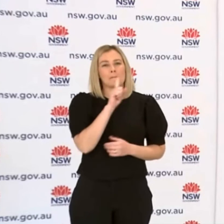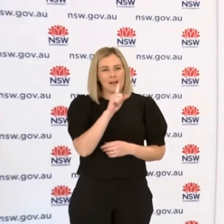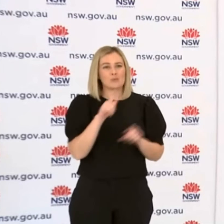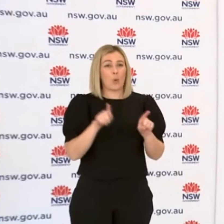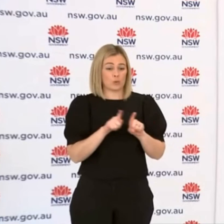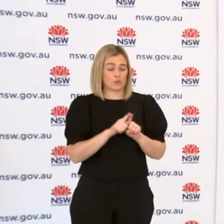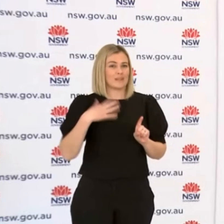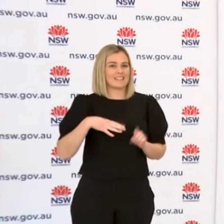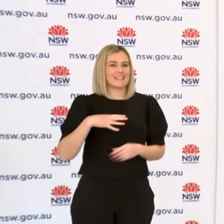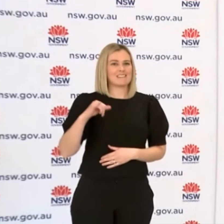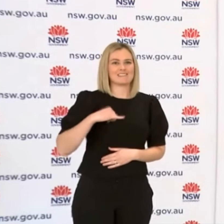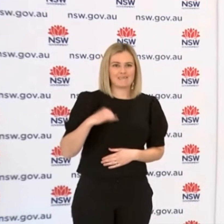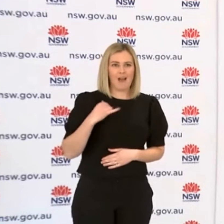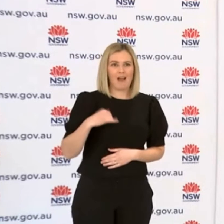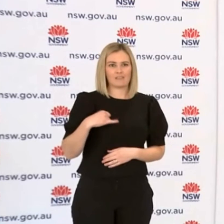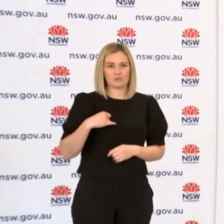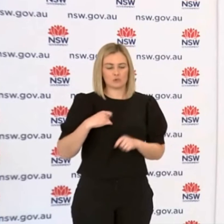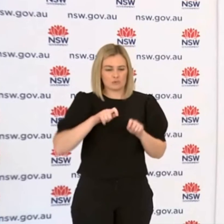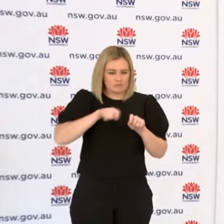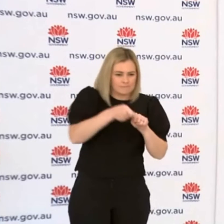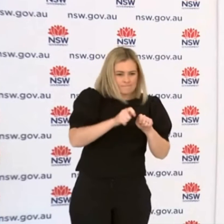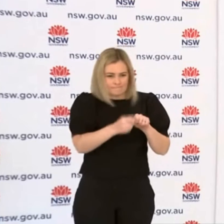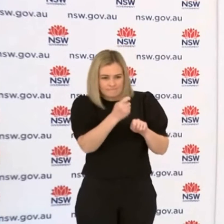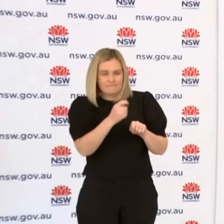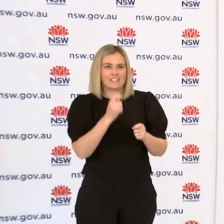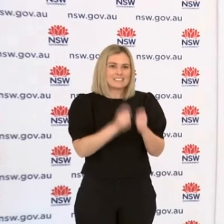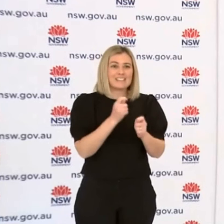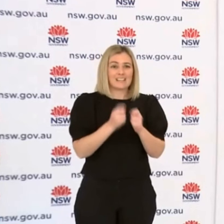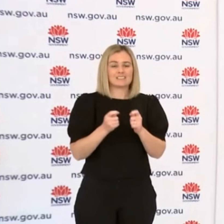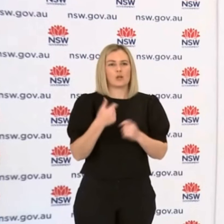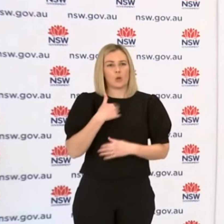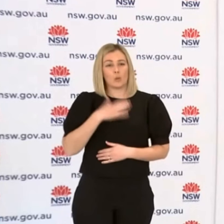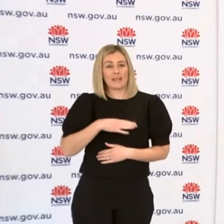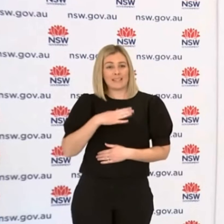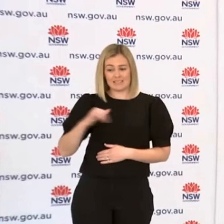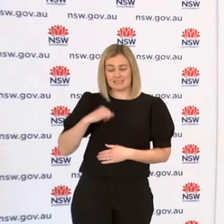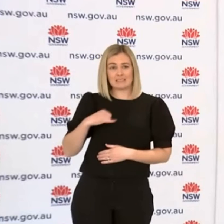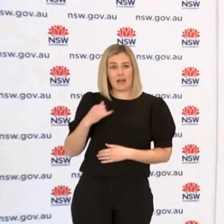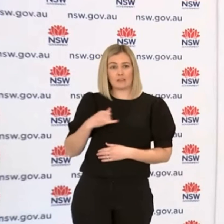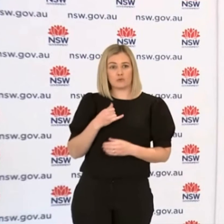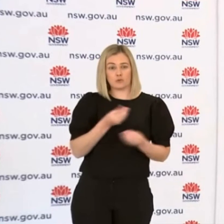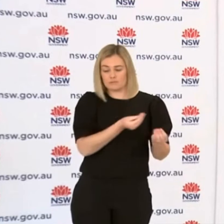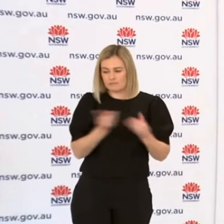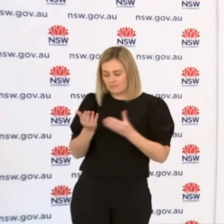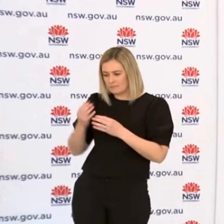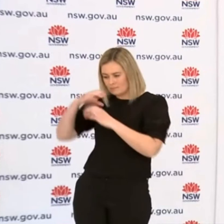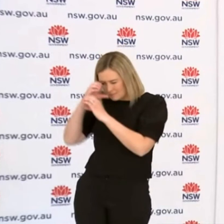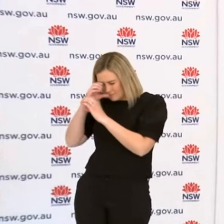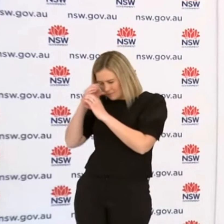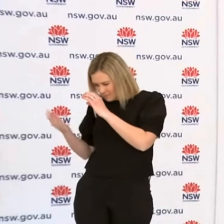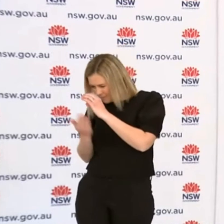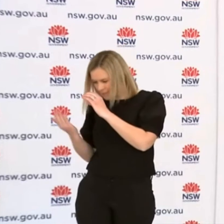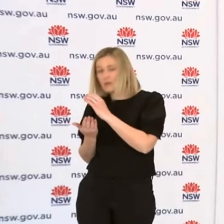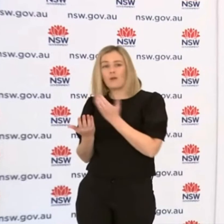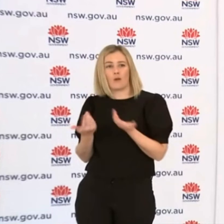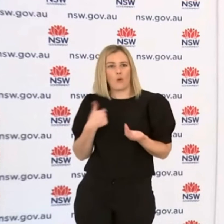involves somebody taking the test results, or the test itself, the sample, to a pathology lab. It involves people actually doing the